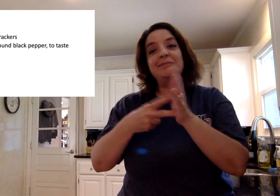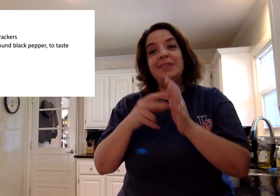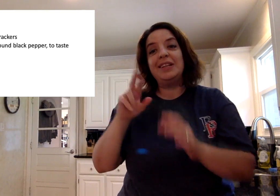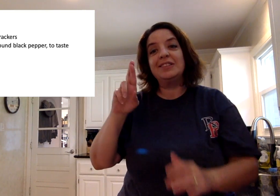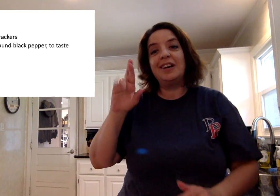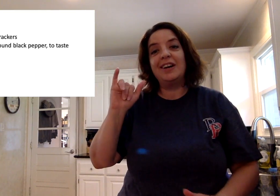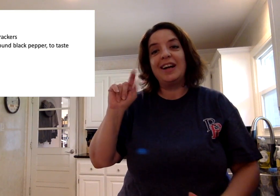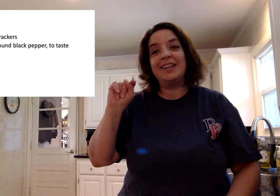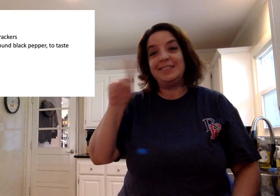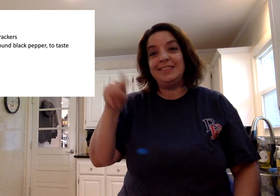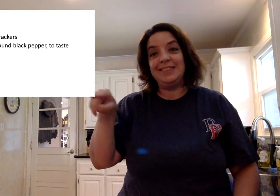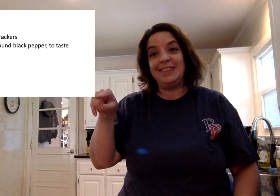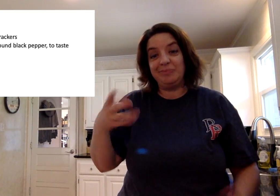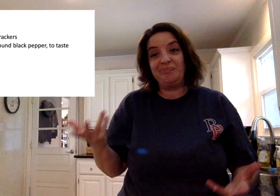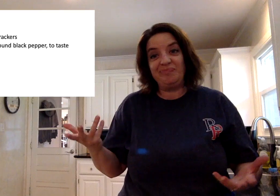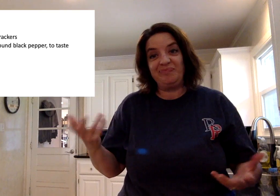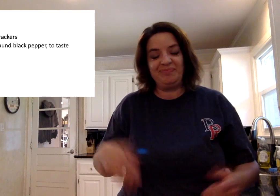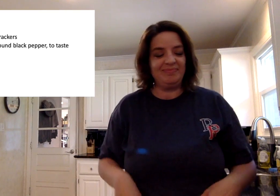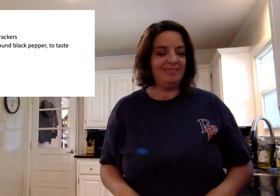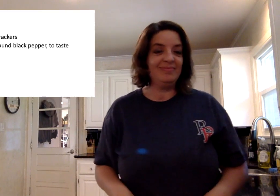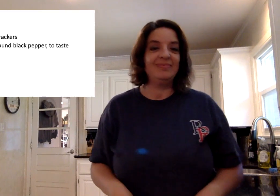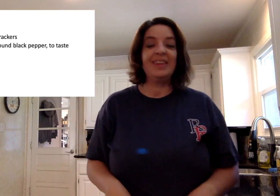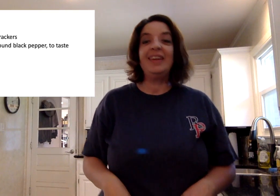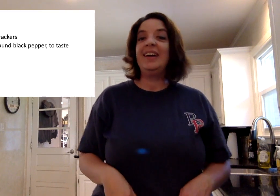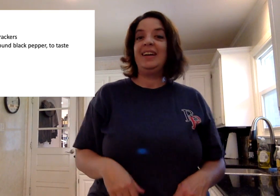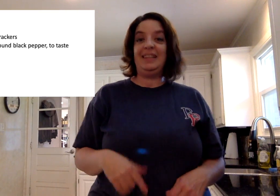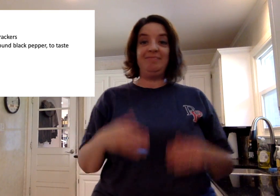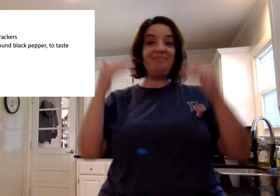crackers. Really? It's Ritz.